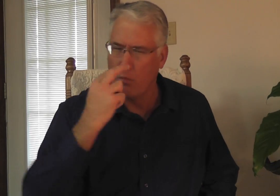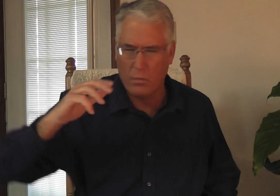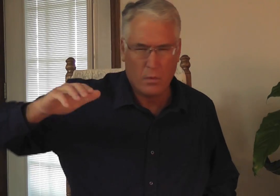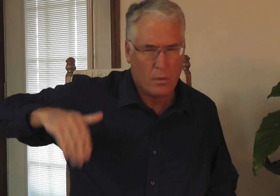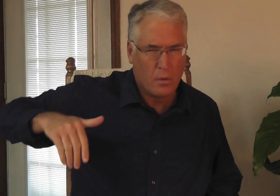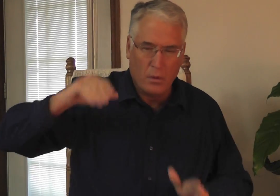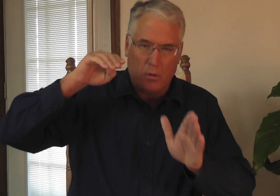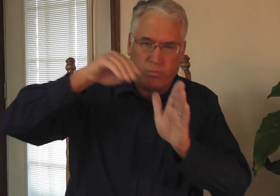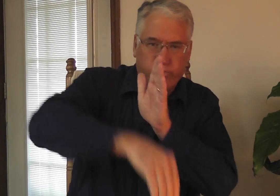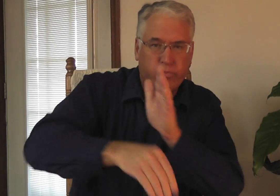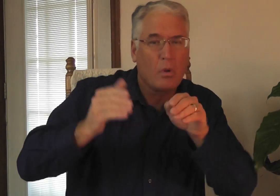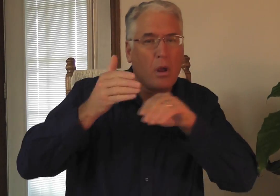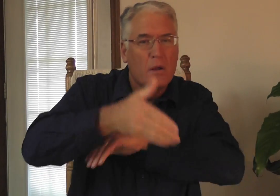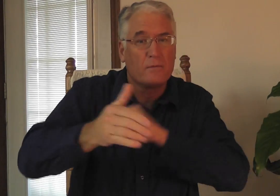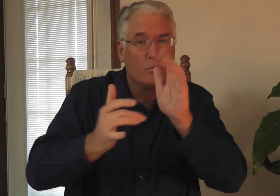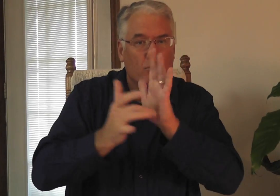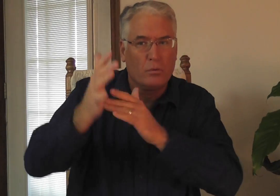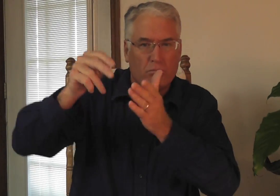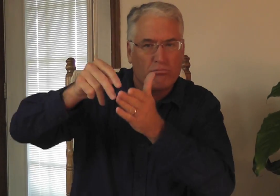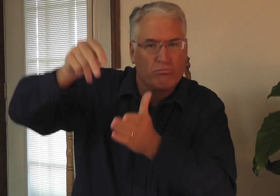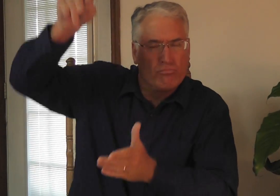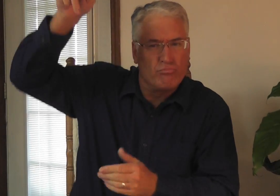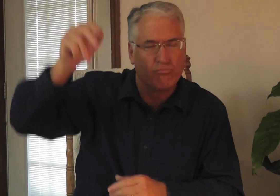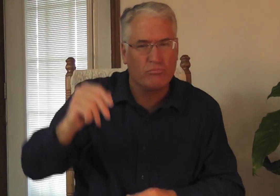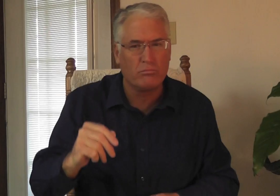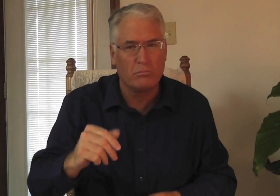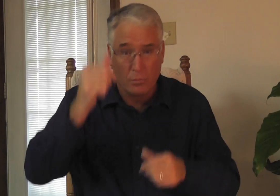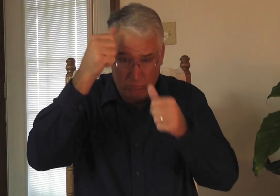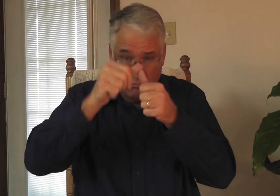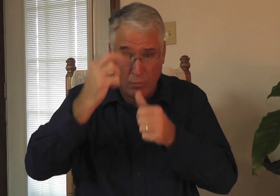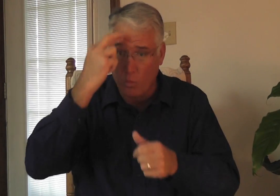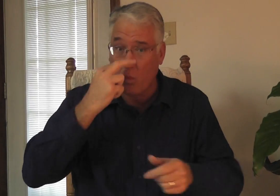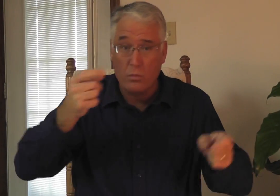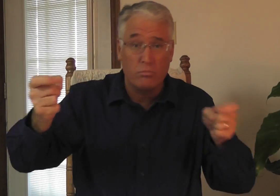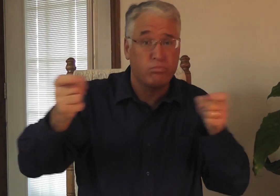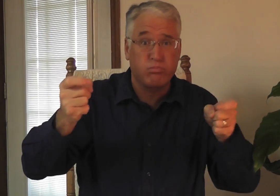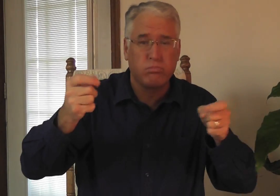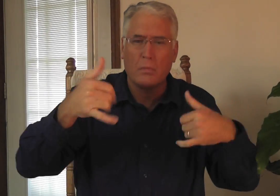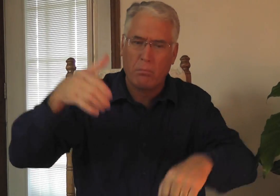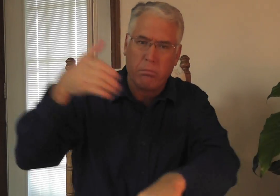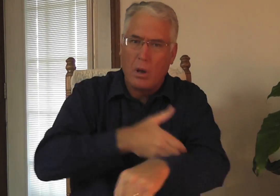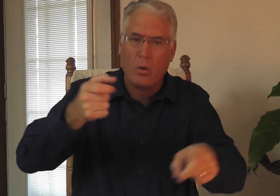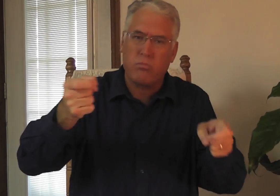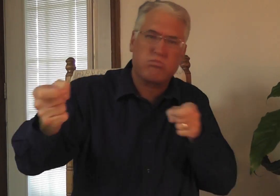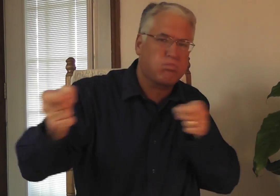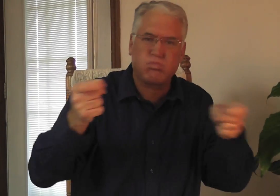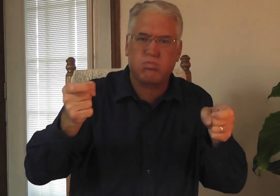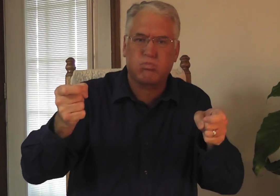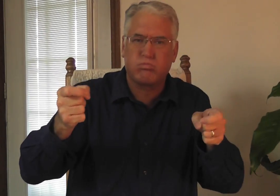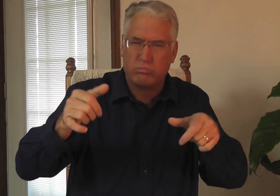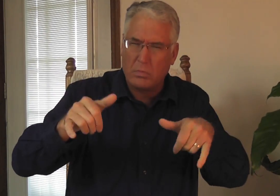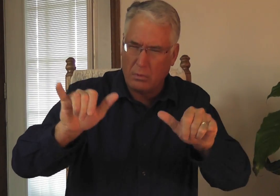Wait a minute. The Roman Empire did not decline after Jesus ascended. Remember, Rome was still in control and